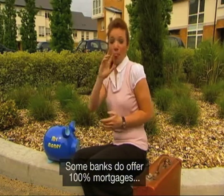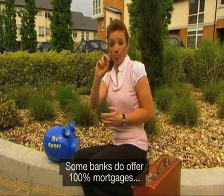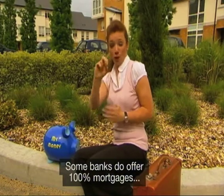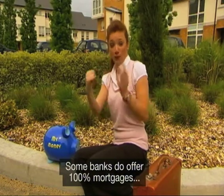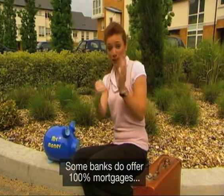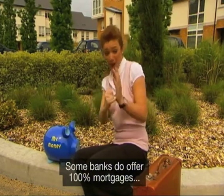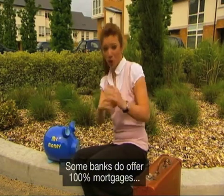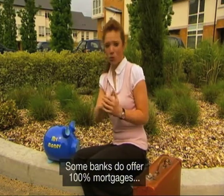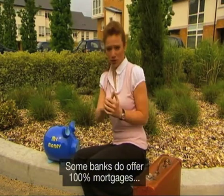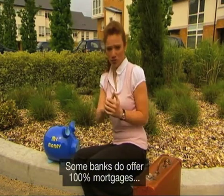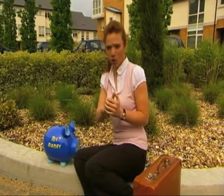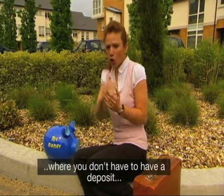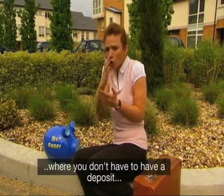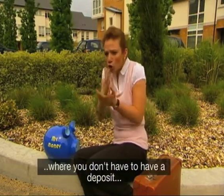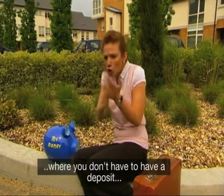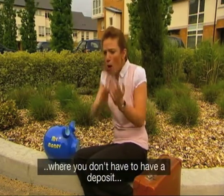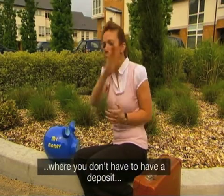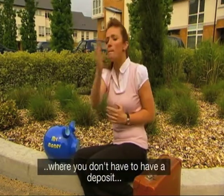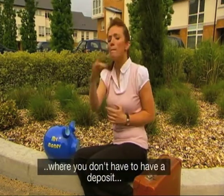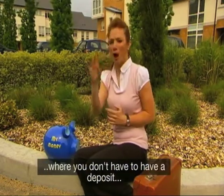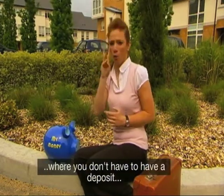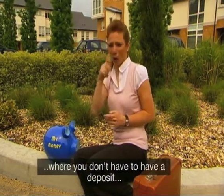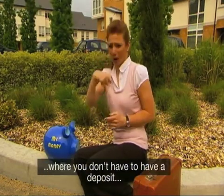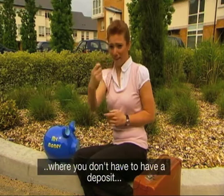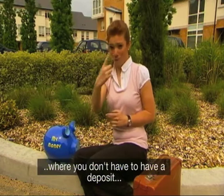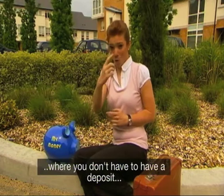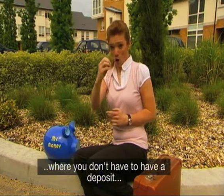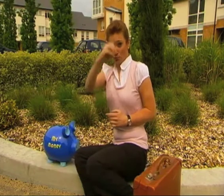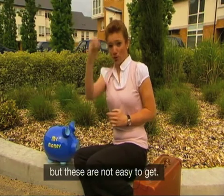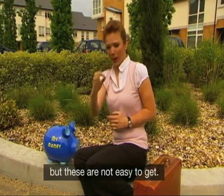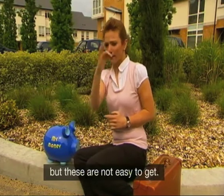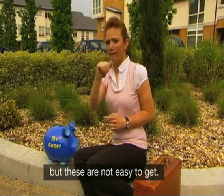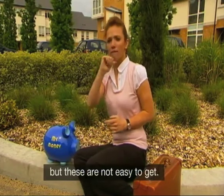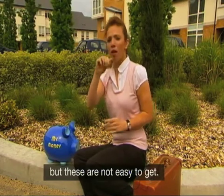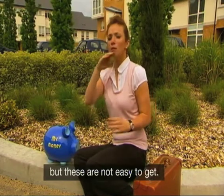offer 100% mortgages, where you don't have to have a deposit, but these are not easy to get.